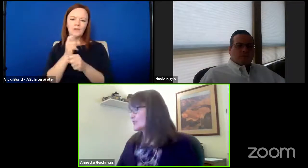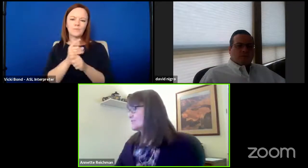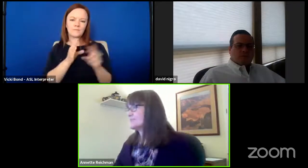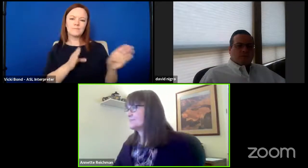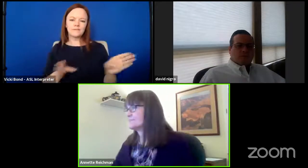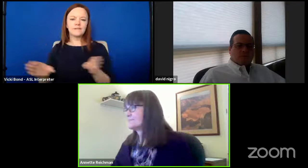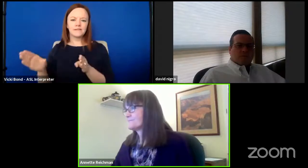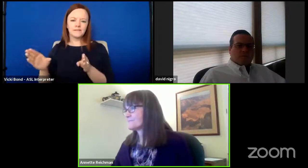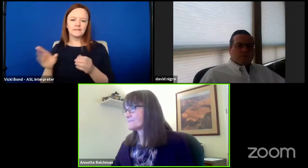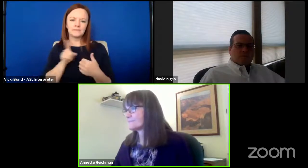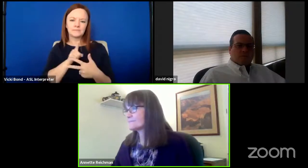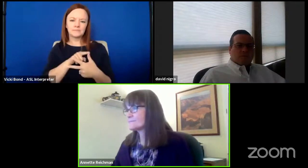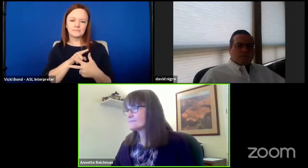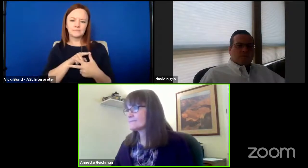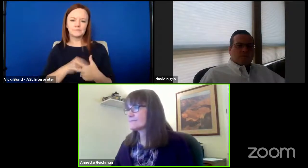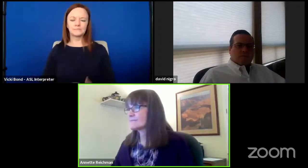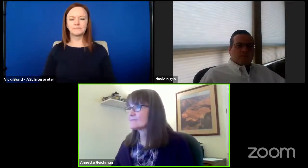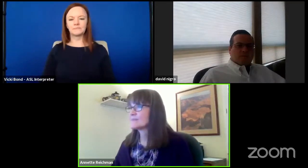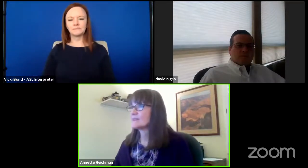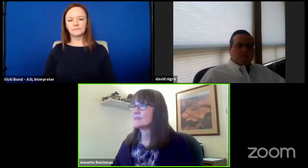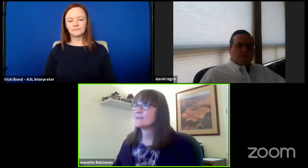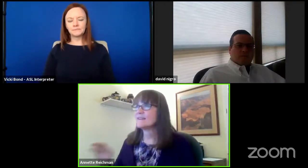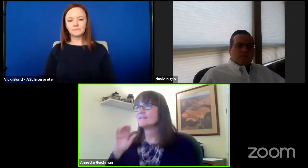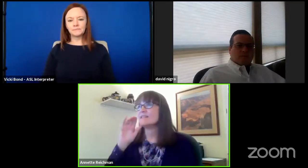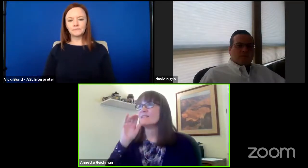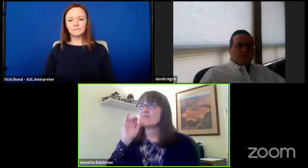that occurs.